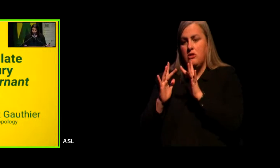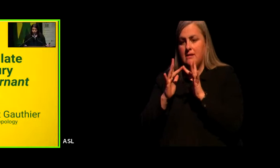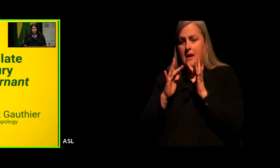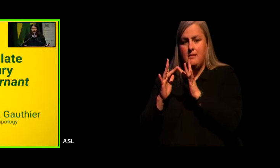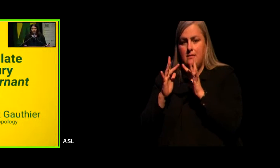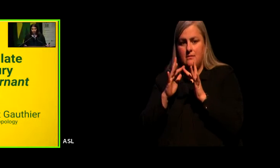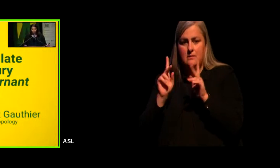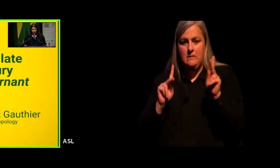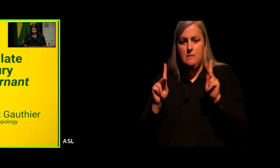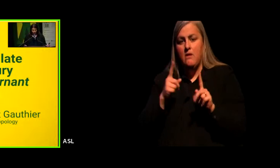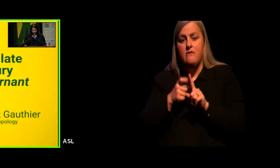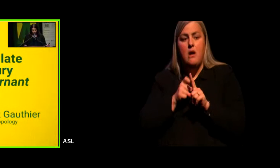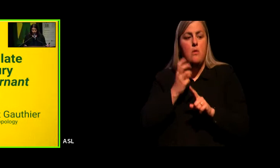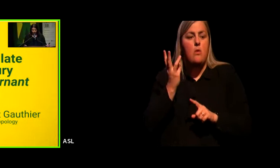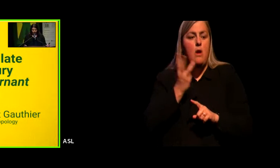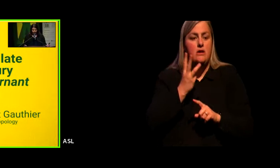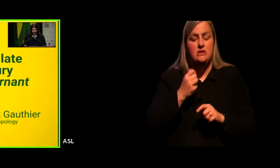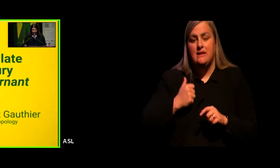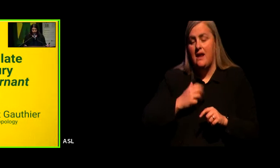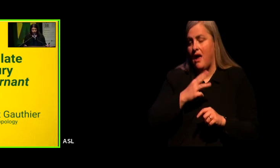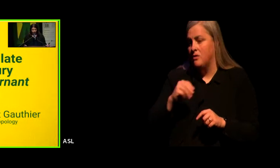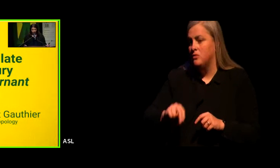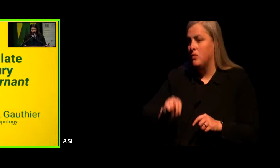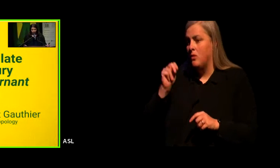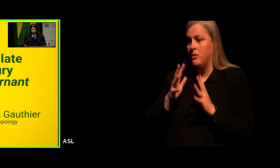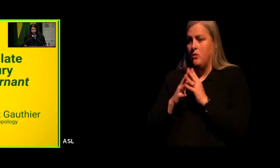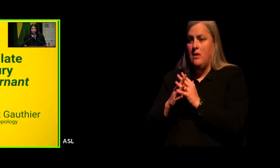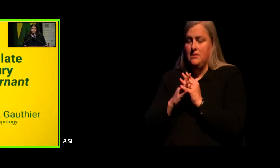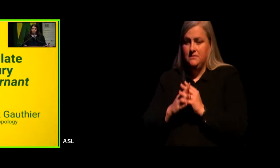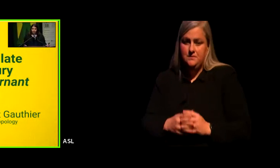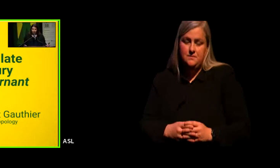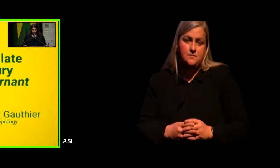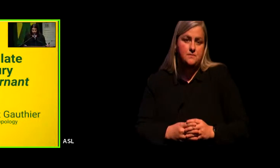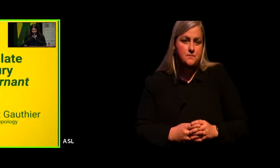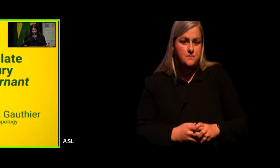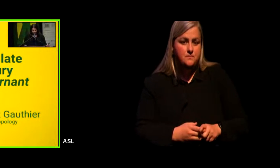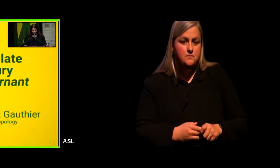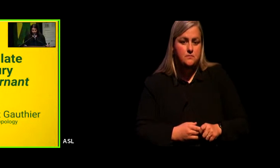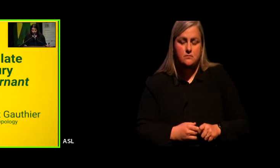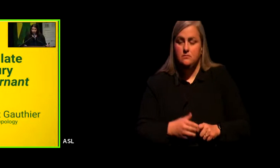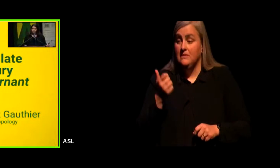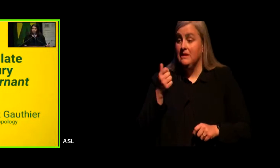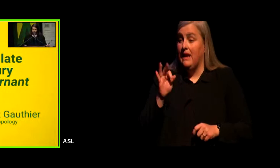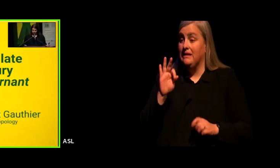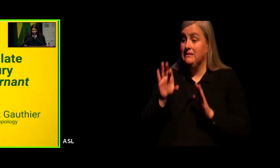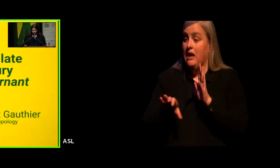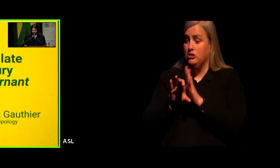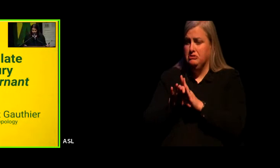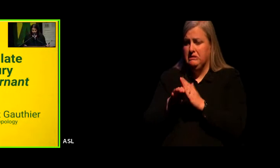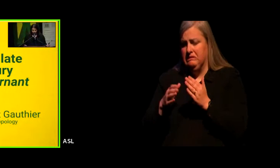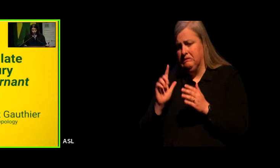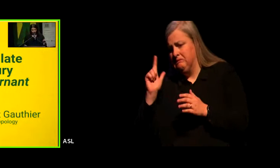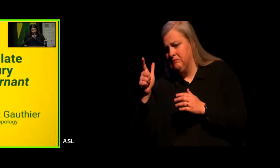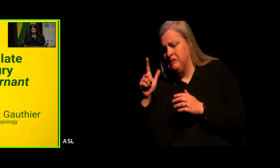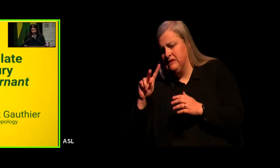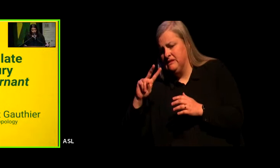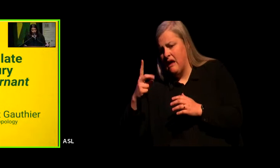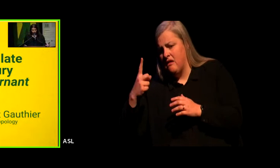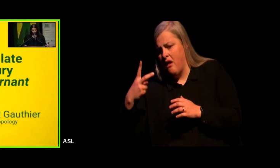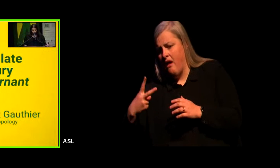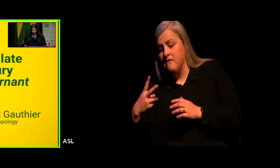today Western Canada and the Northern United States. During the second half of the 19th century, many Métis, whose